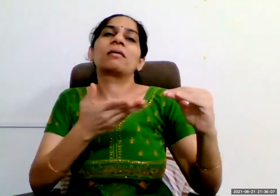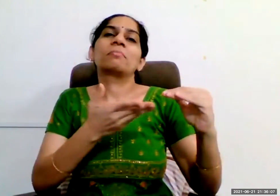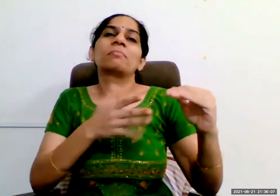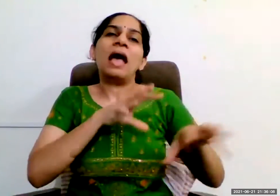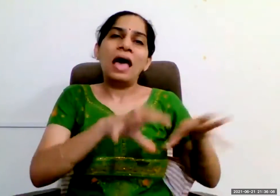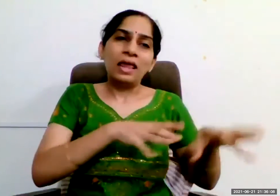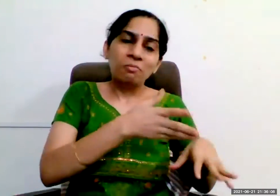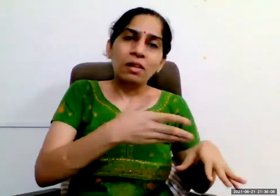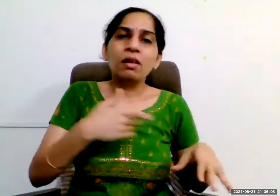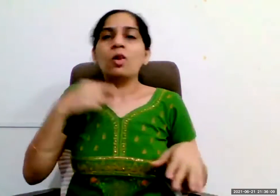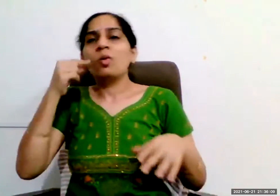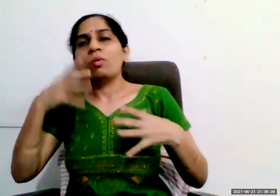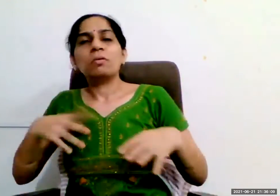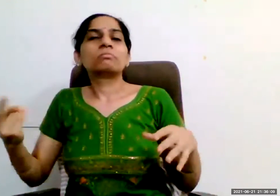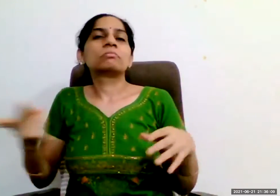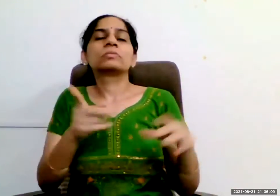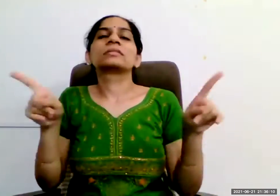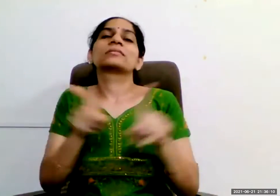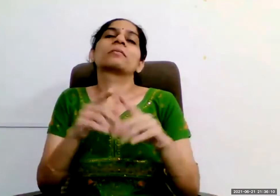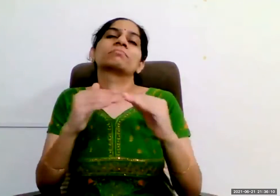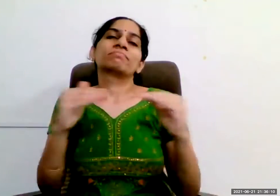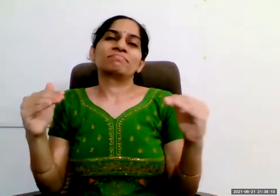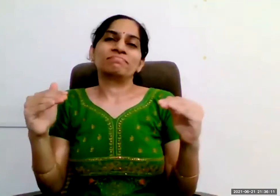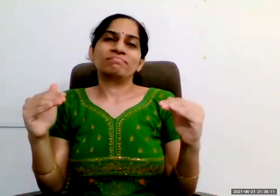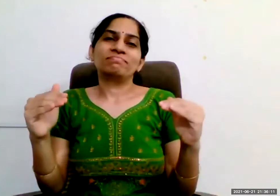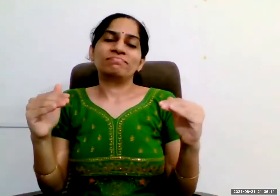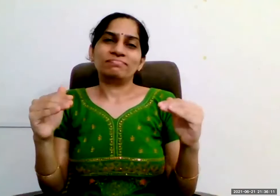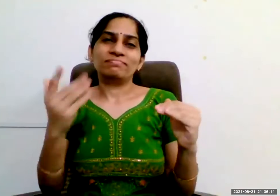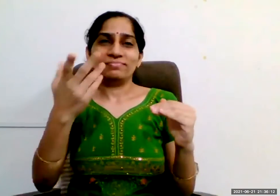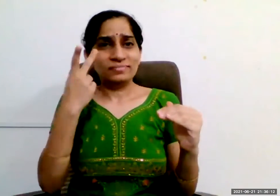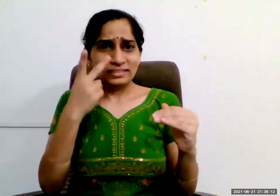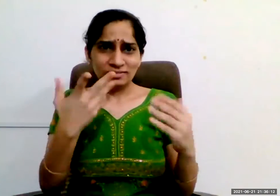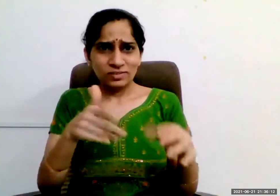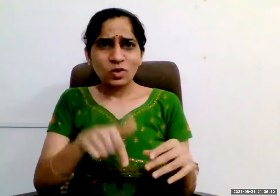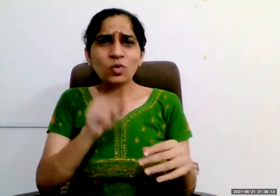seen, that how we are so similar to animals.